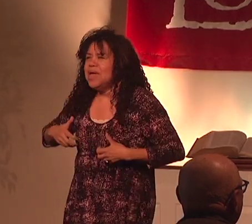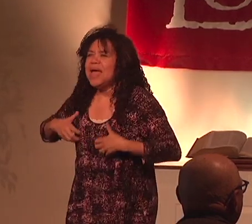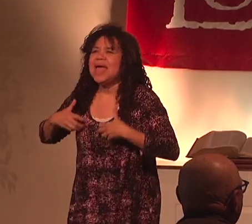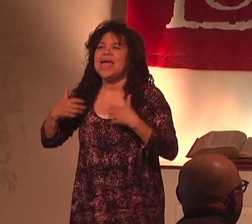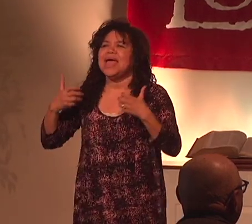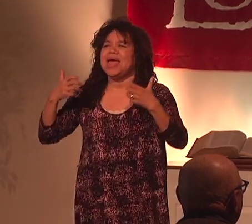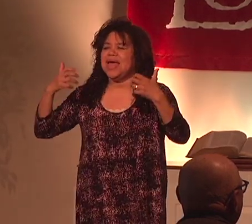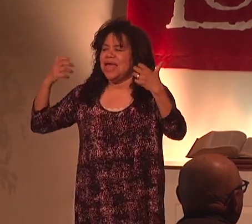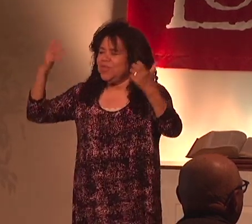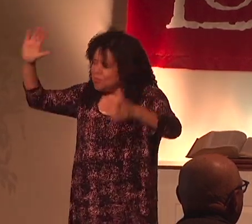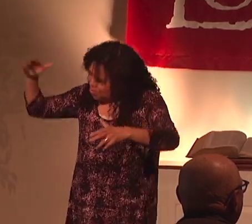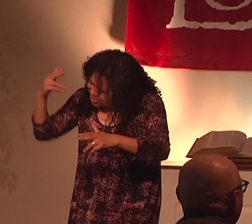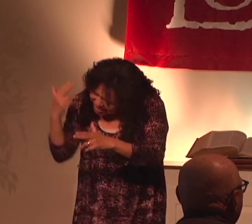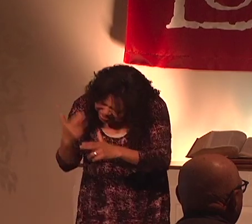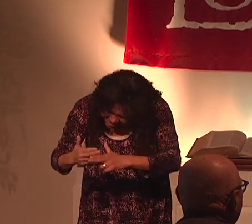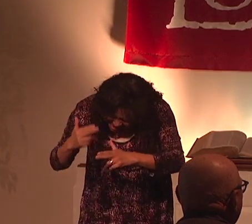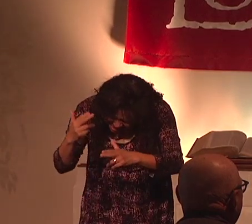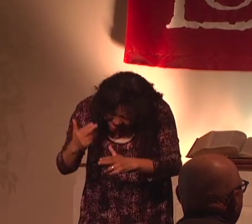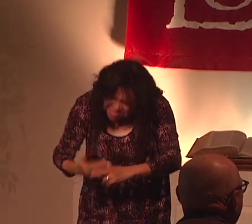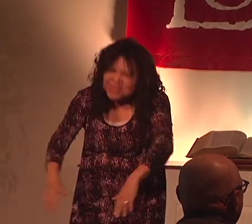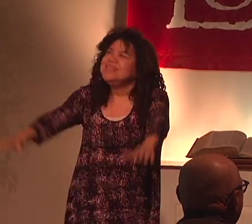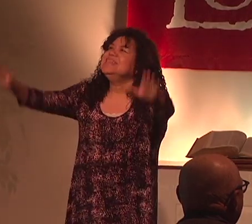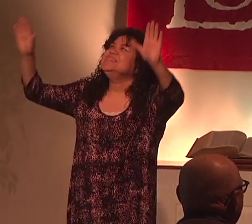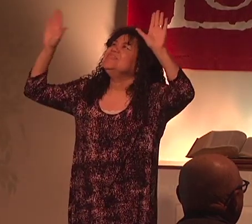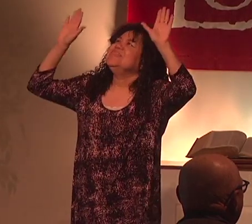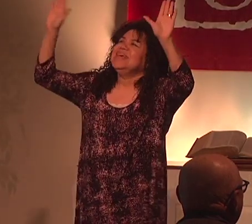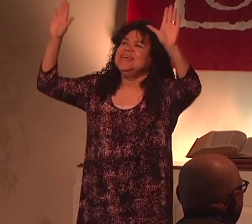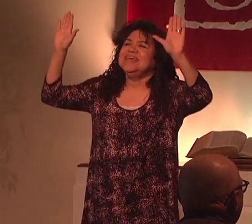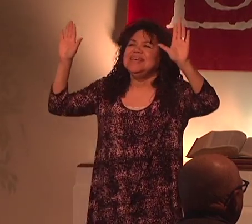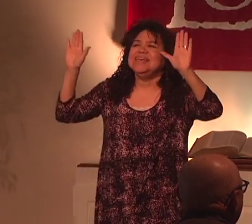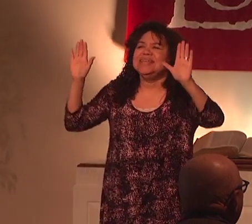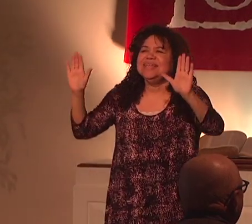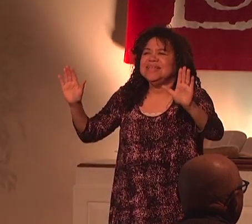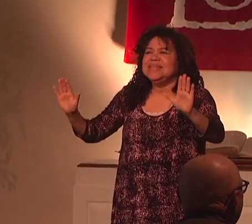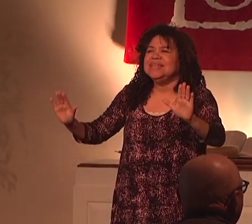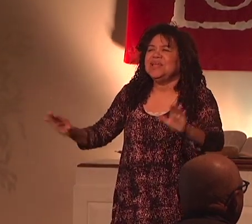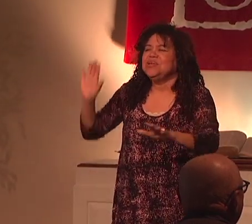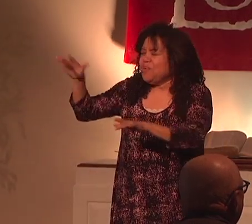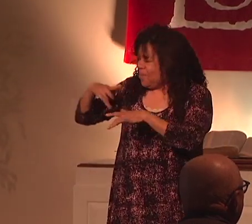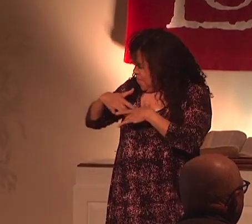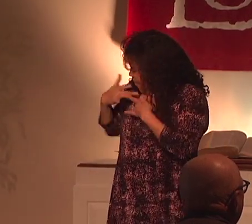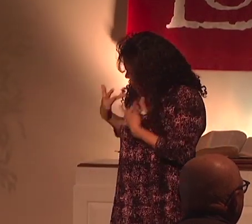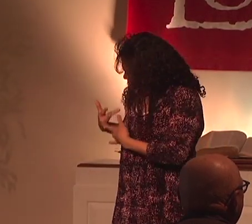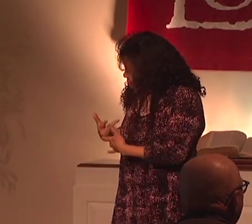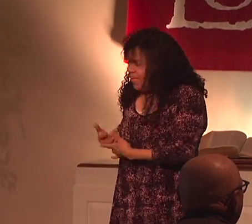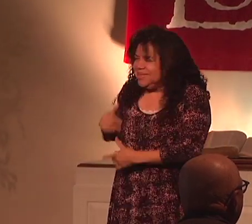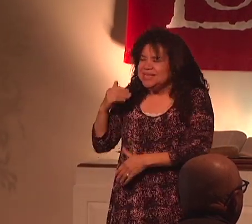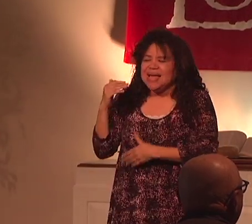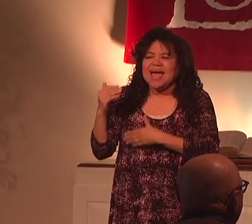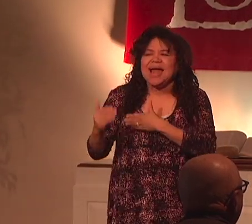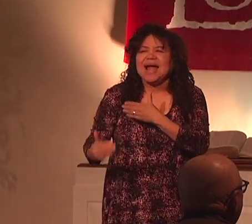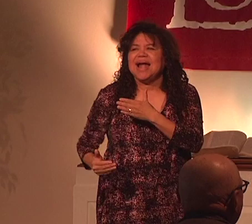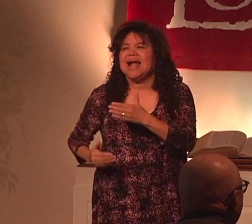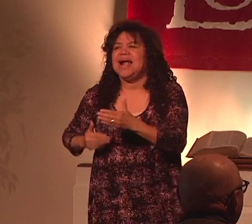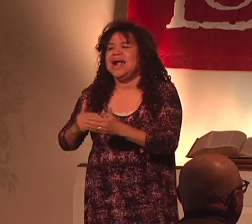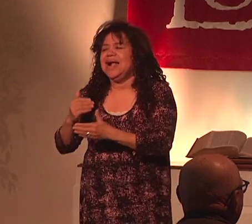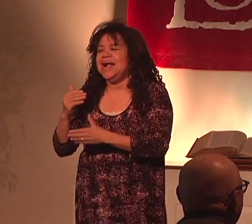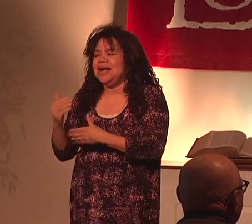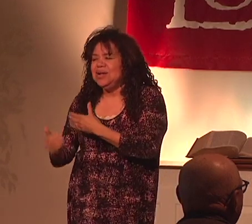name is great, and your heart is kind. For all your